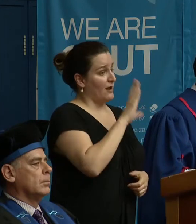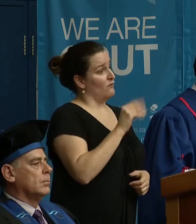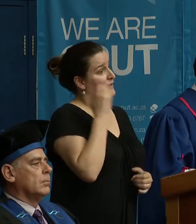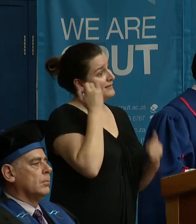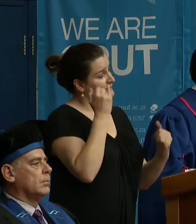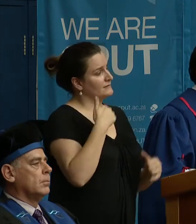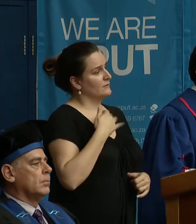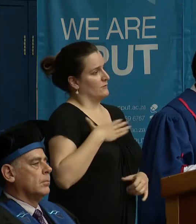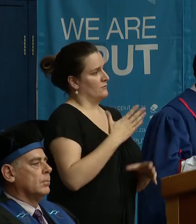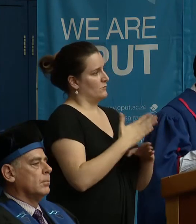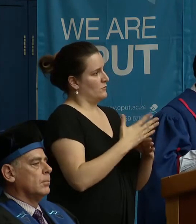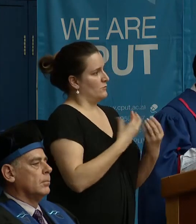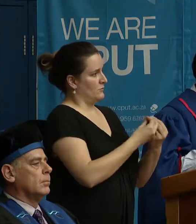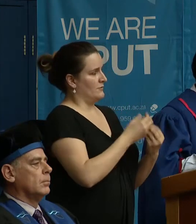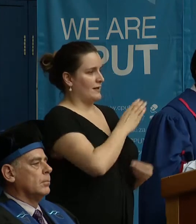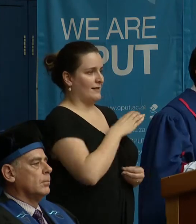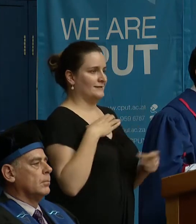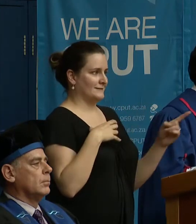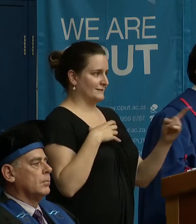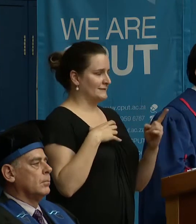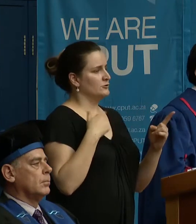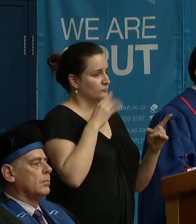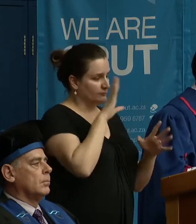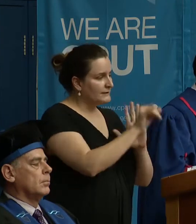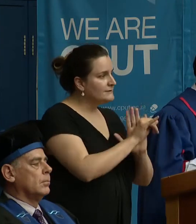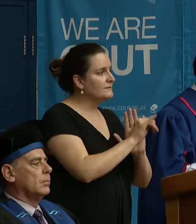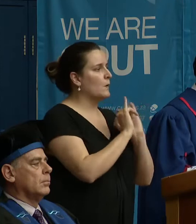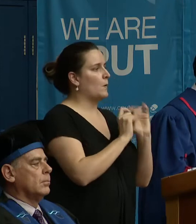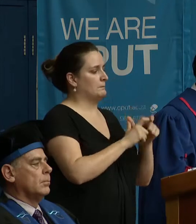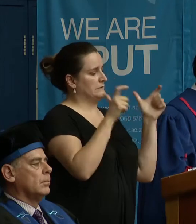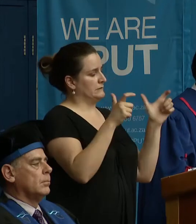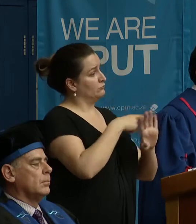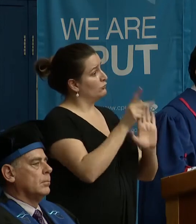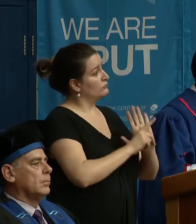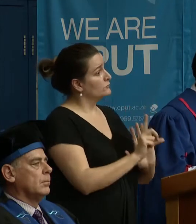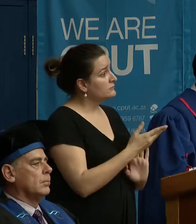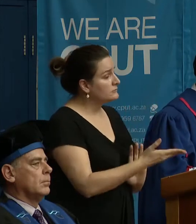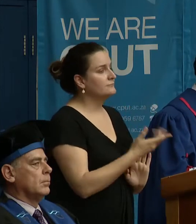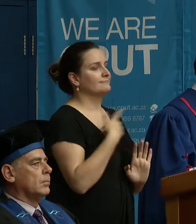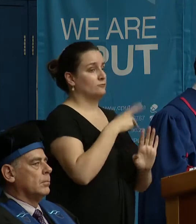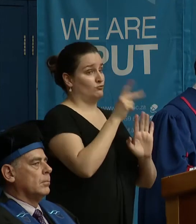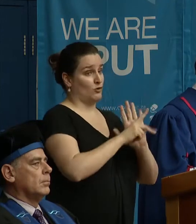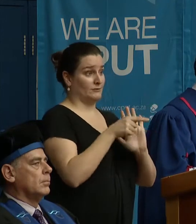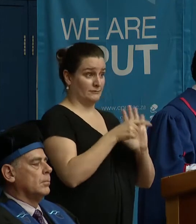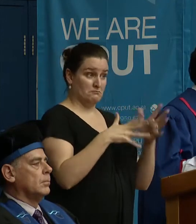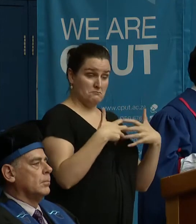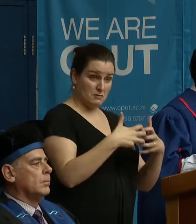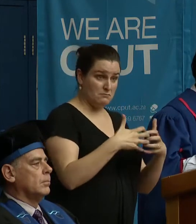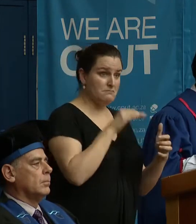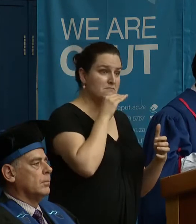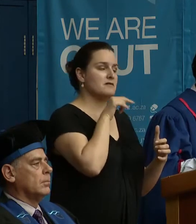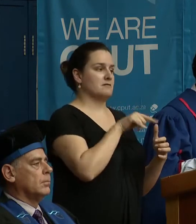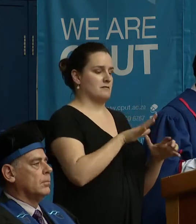working with our clients to identify these big lever projects. Those projects which, when embarked upon, will set in place